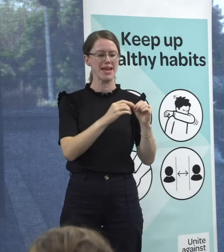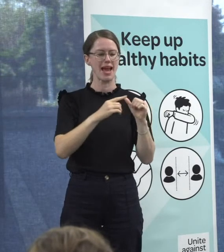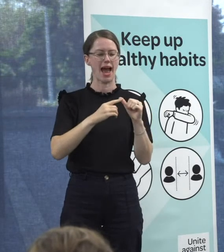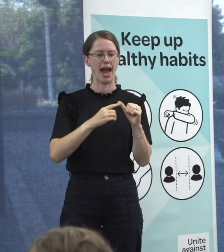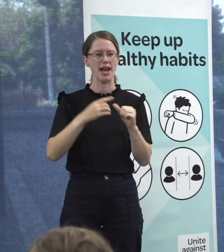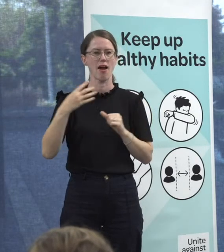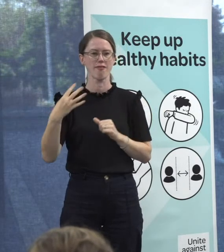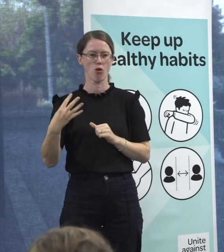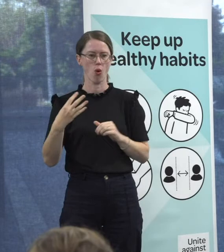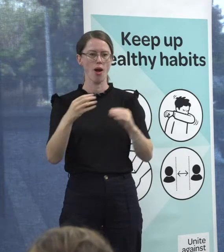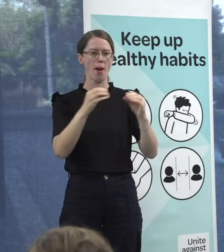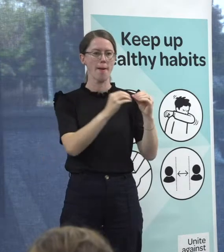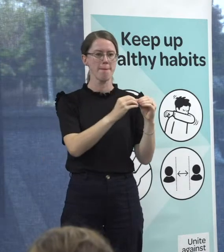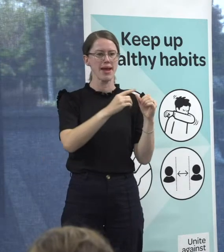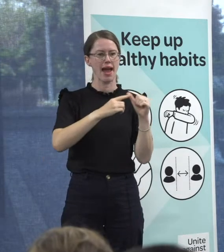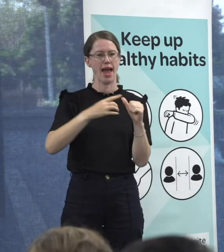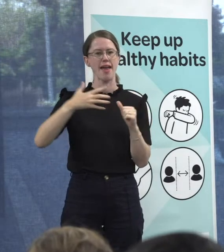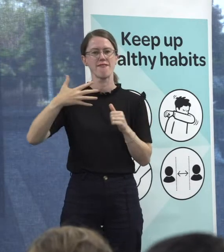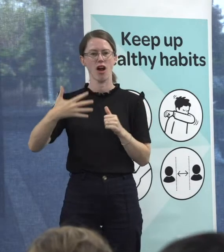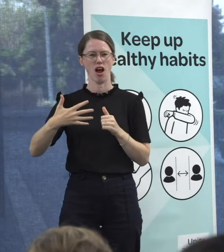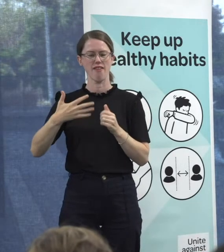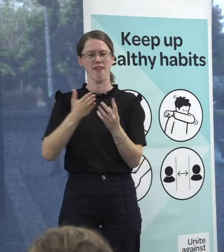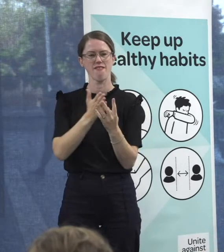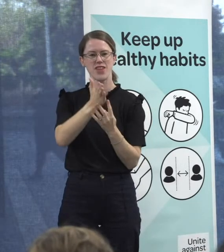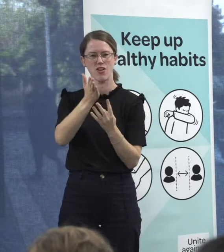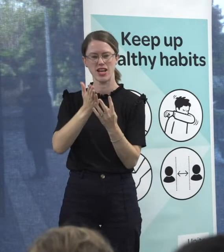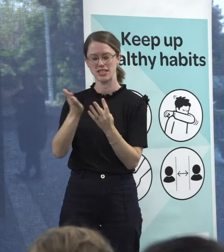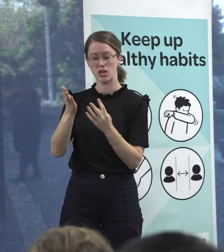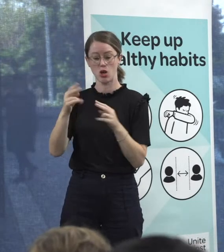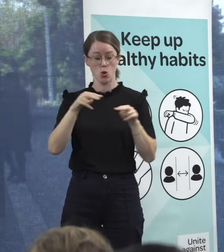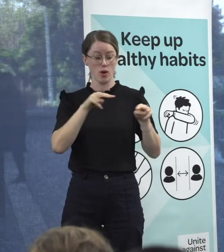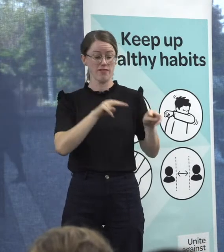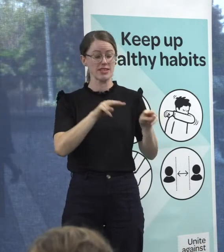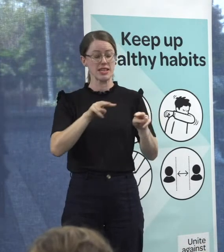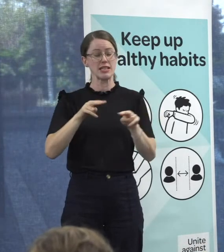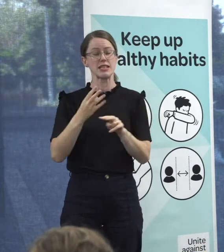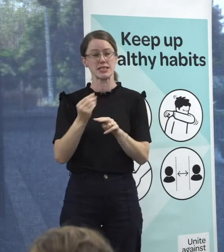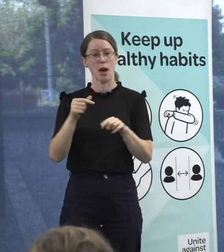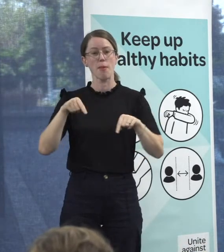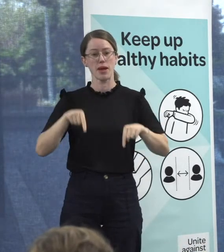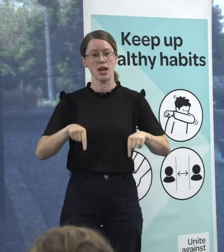BA5 subvariants. We've found a few cases of each of those here in New Zealand.